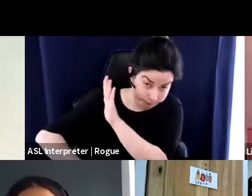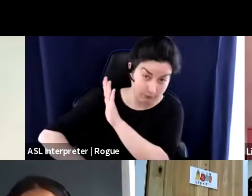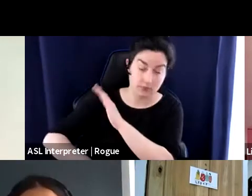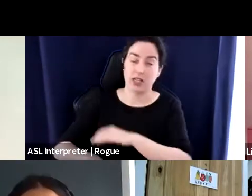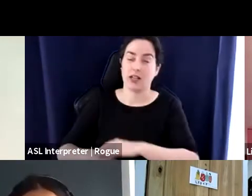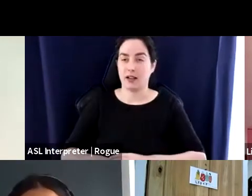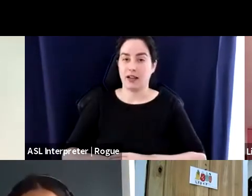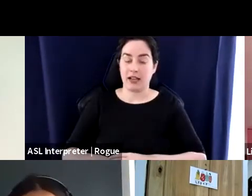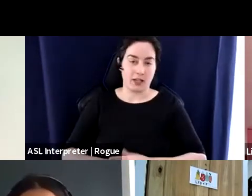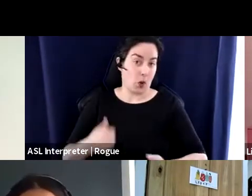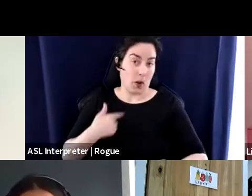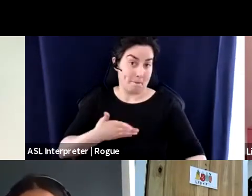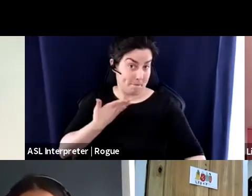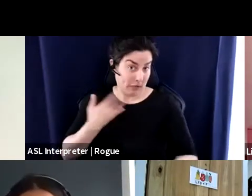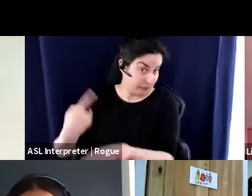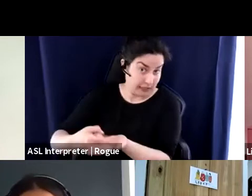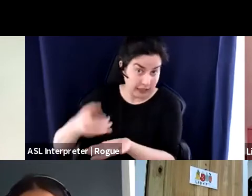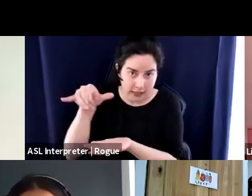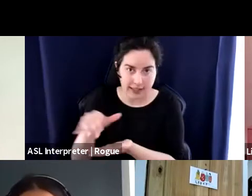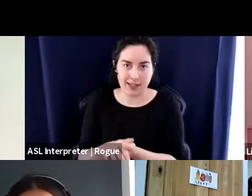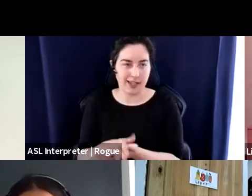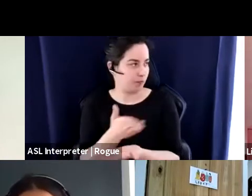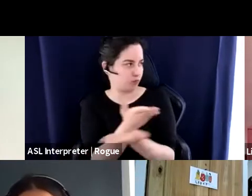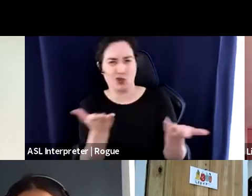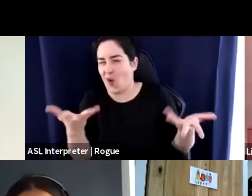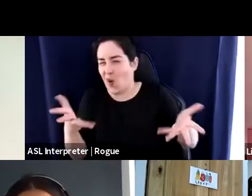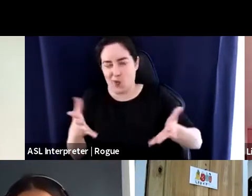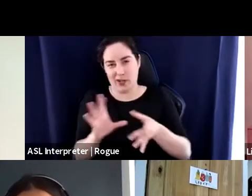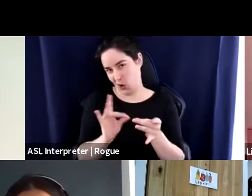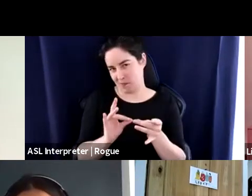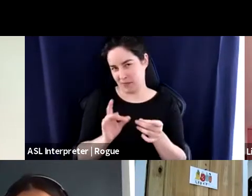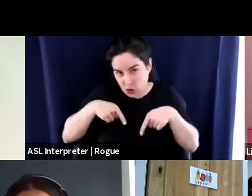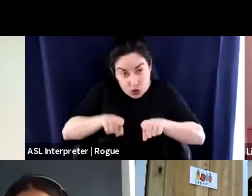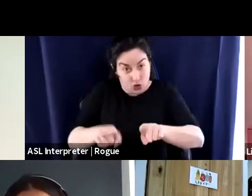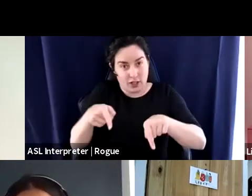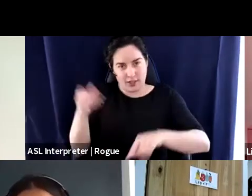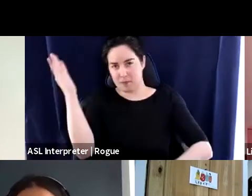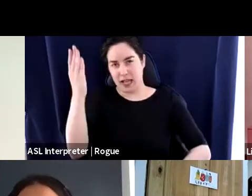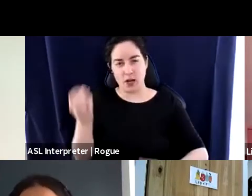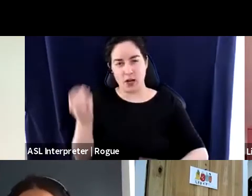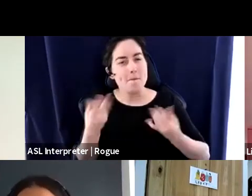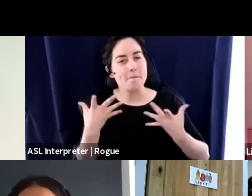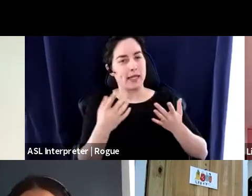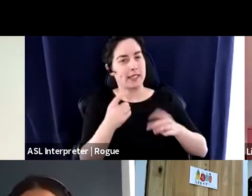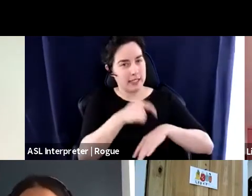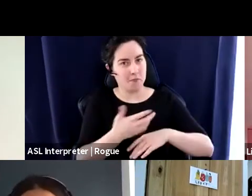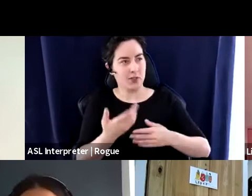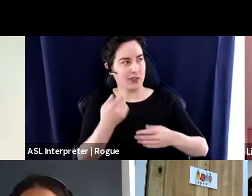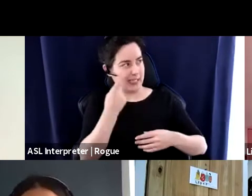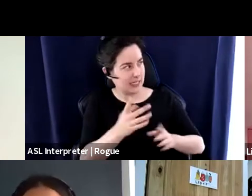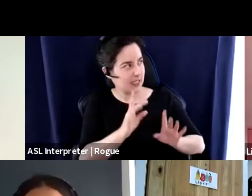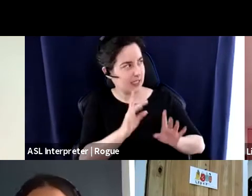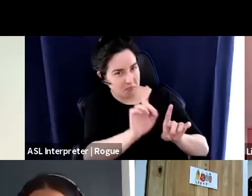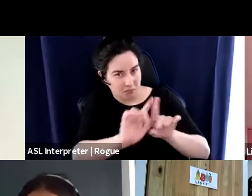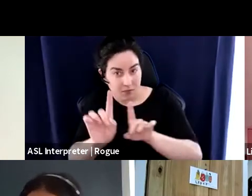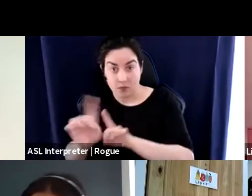down. And like you said, different references were made to that. There's so many different ways that the language thing comes up. I think I want to